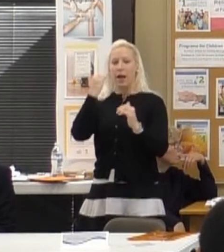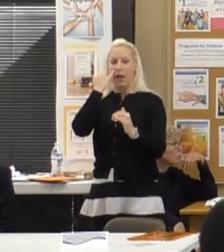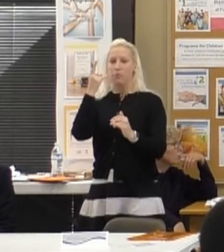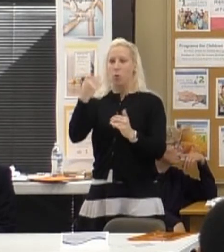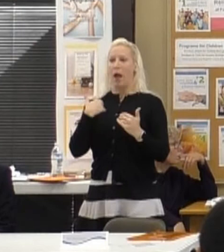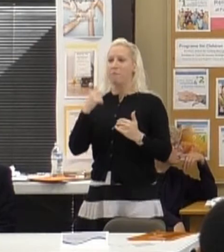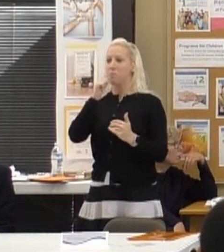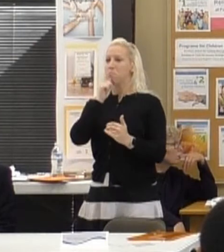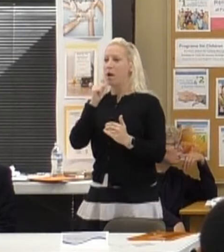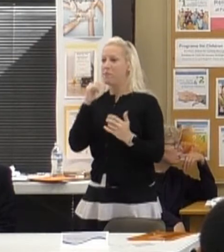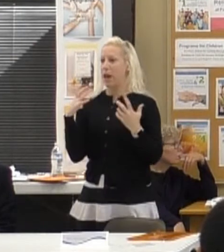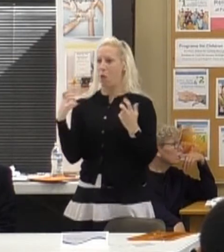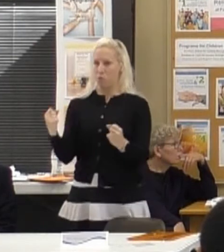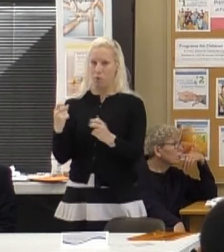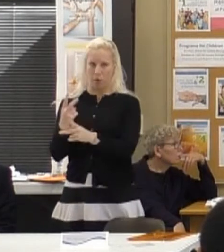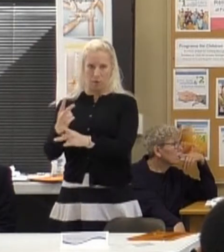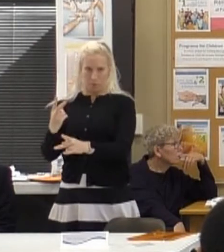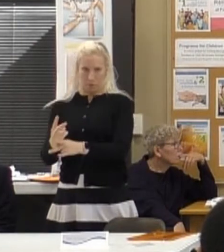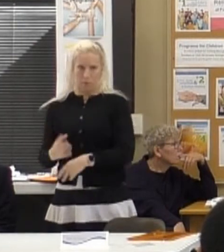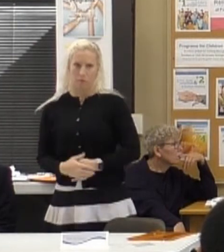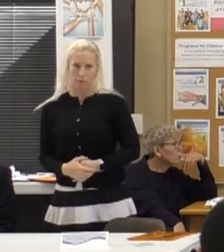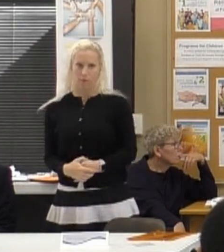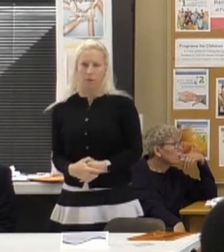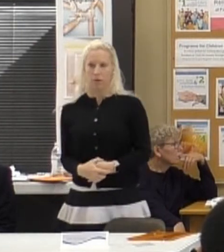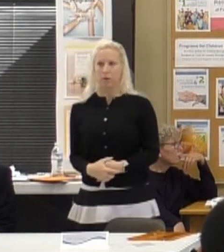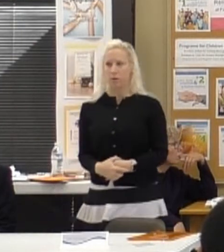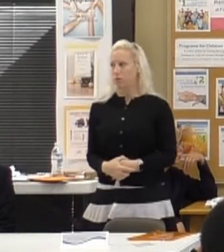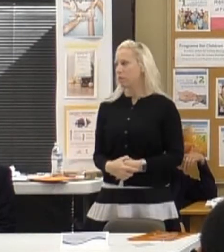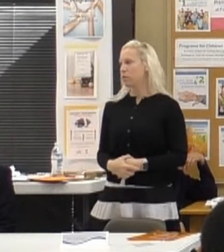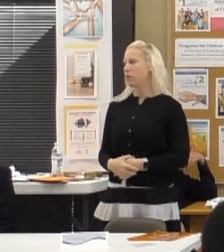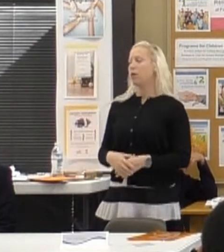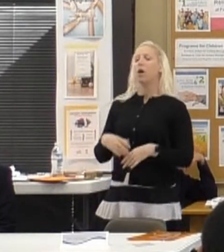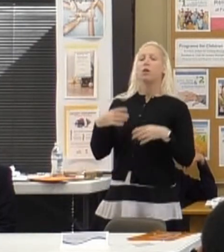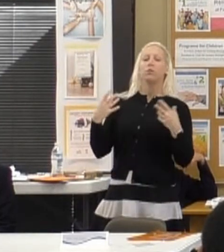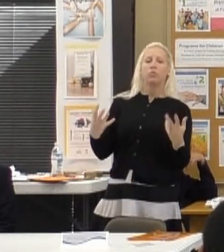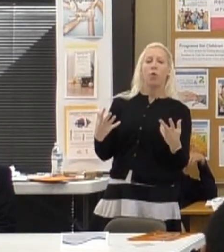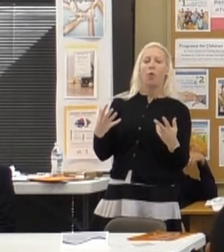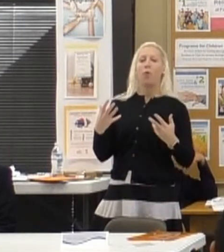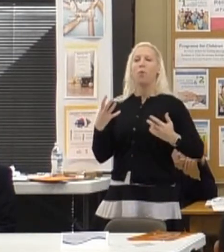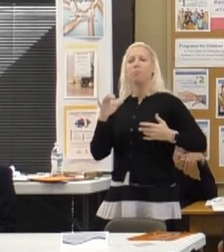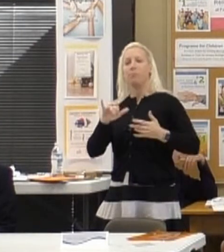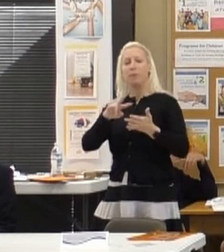the rules are different than if you are in practice, a private practice.